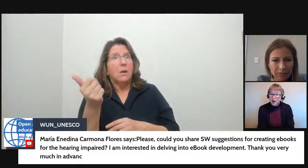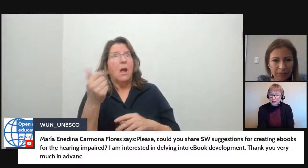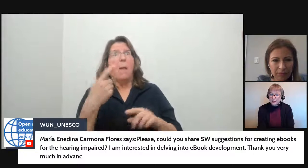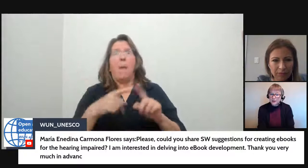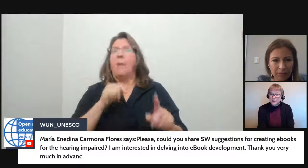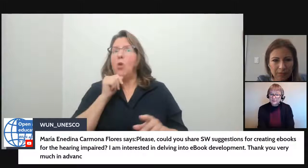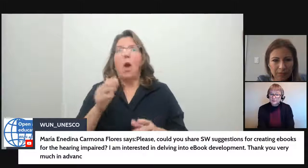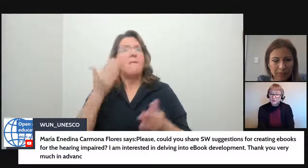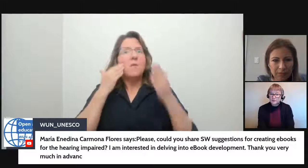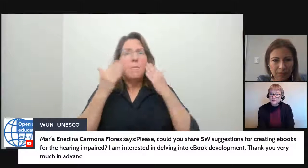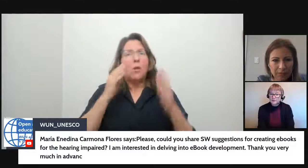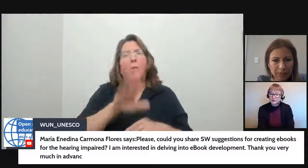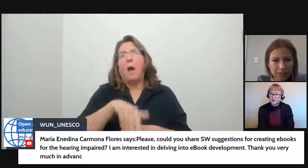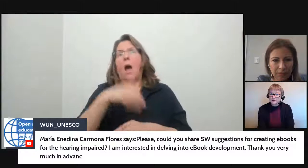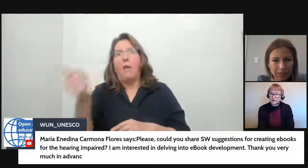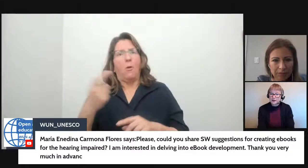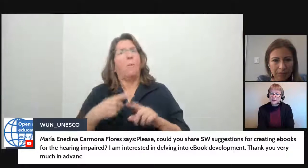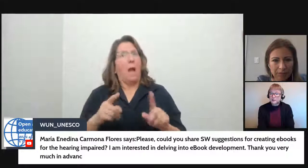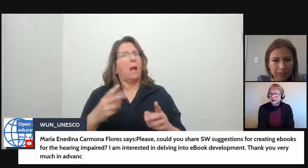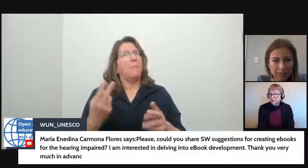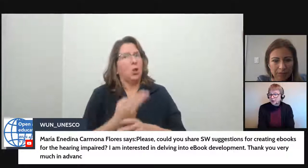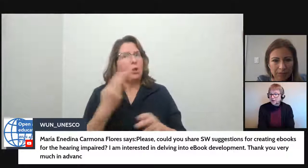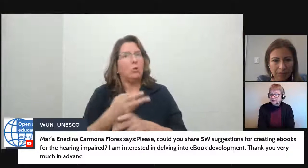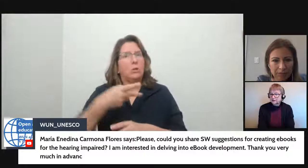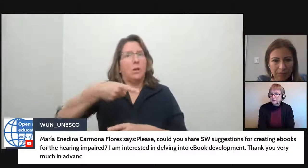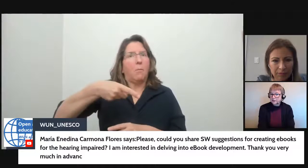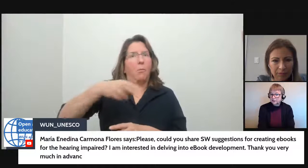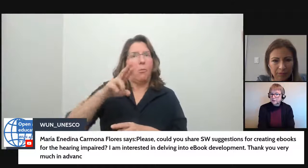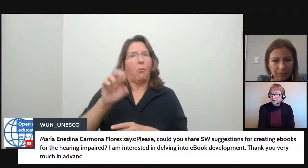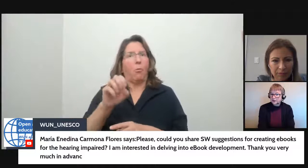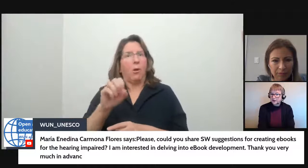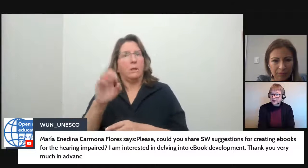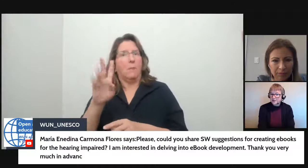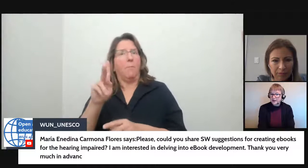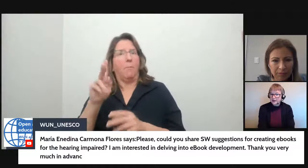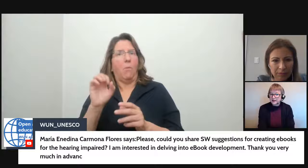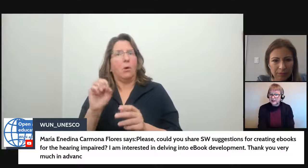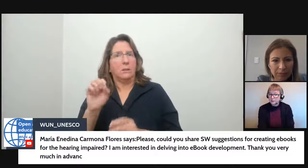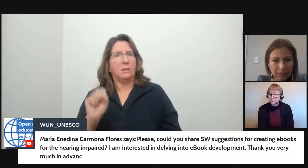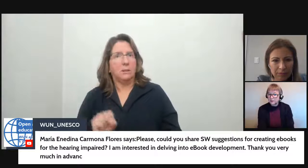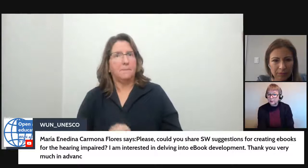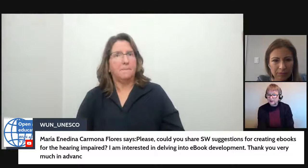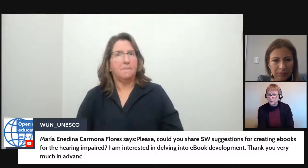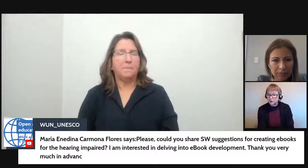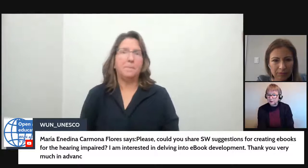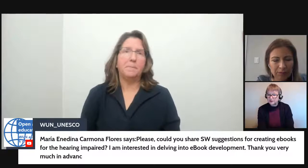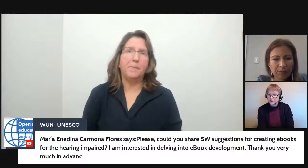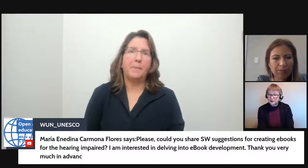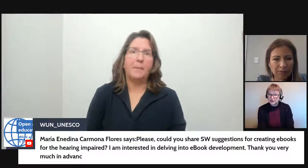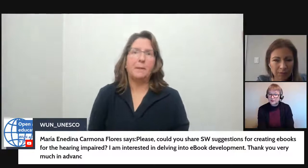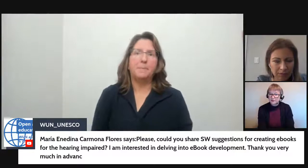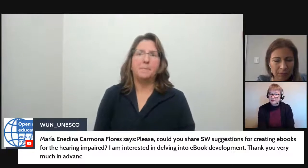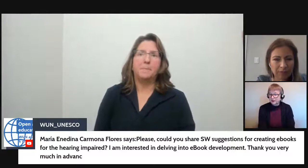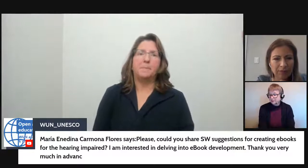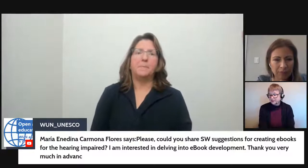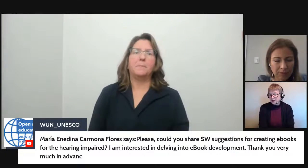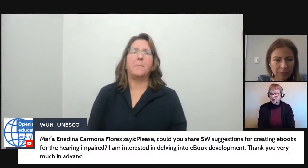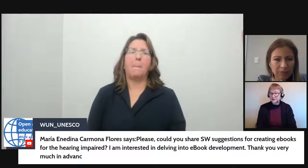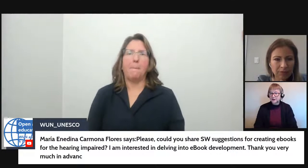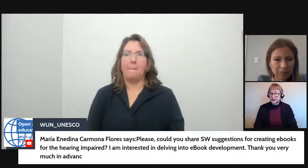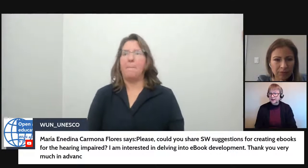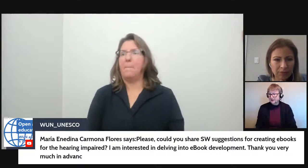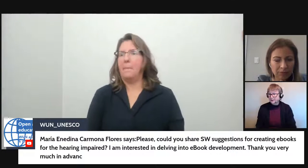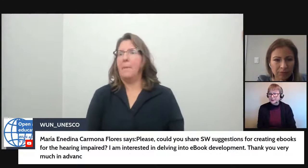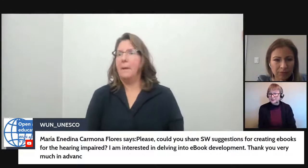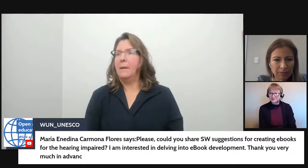There are other platforms, but I'm not as familiar with them as I am with Pressbooks. But I'll be